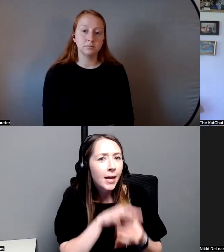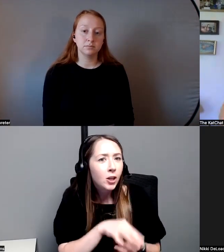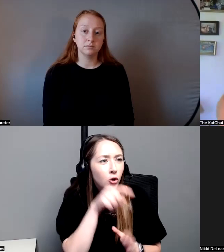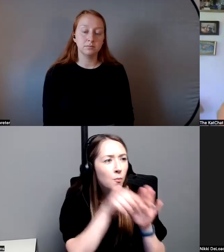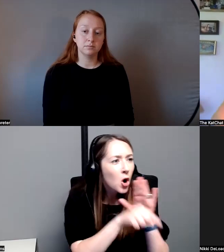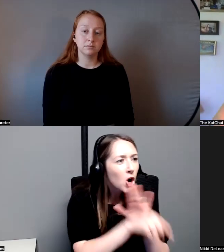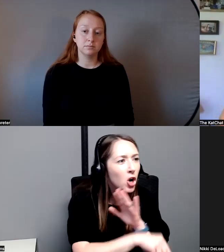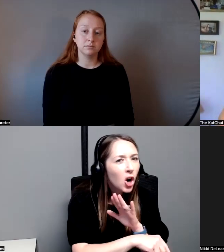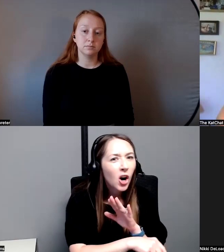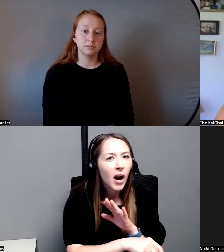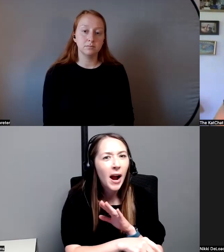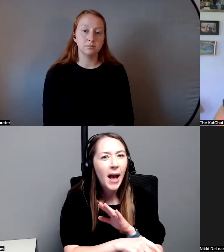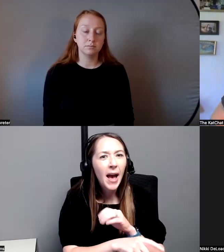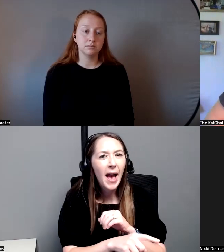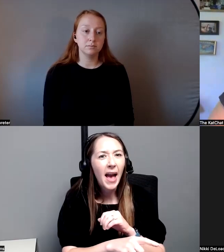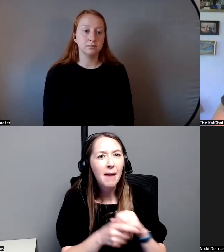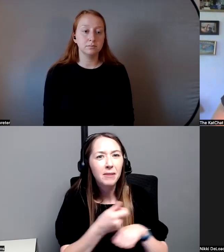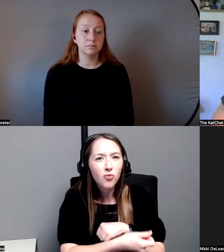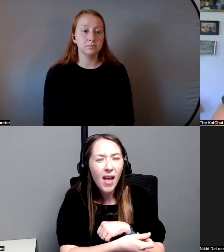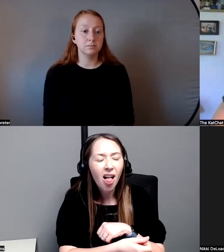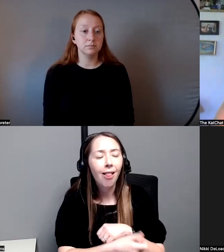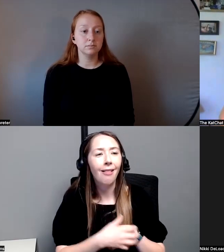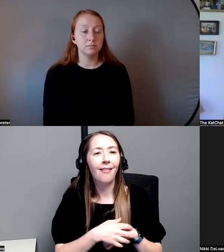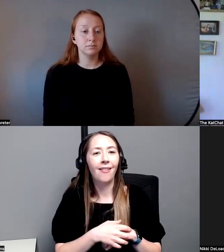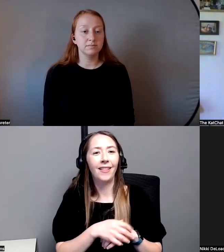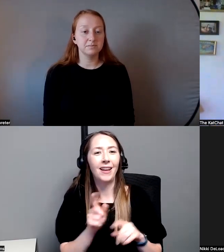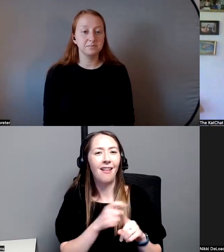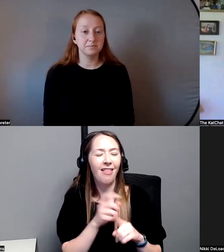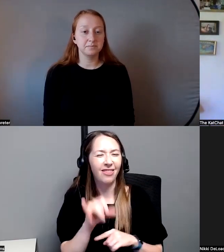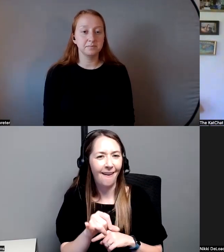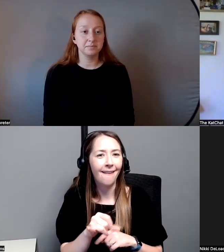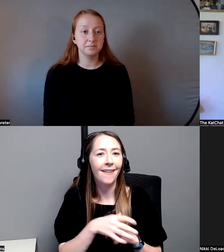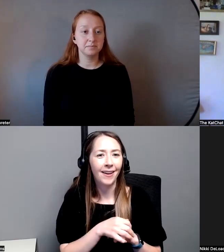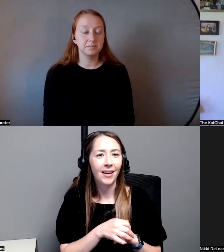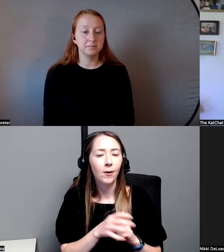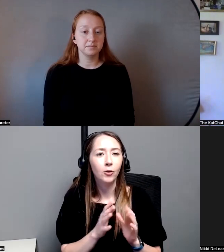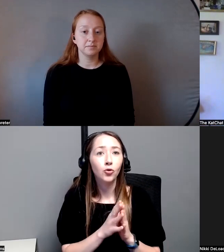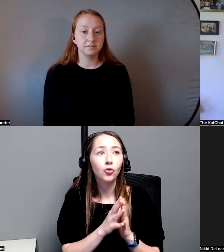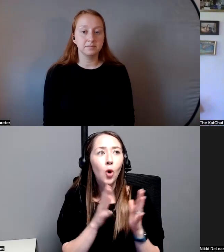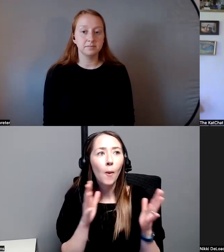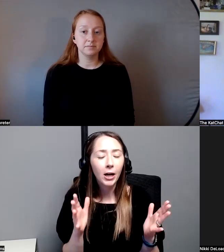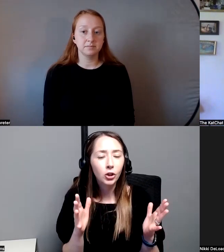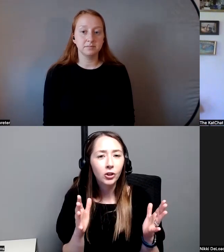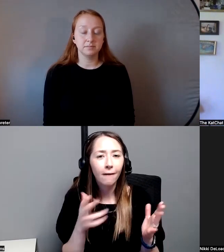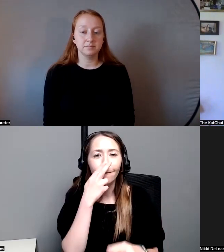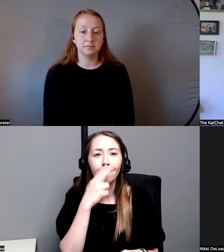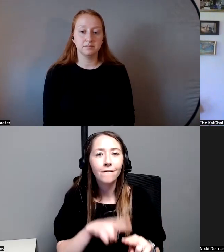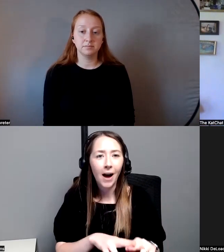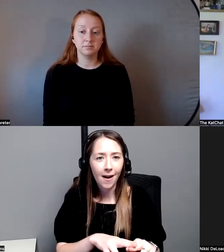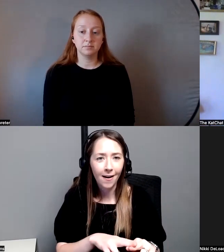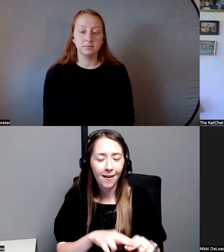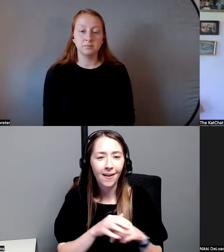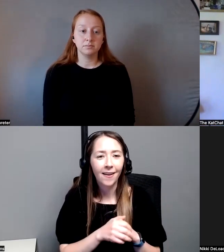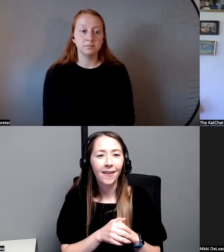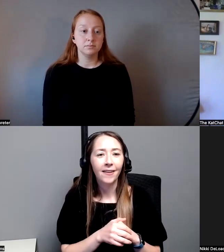and betrayal and all of these things, we have so much fun. And it's